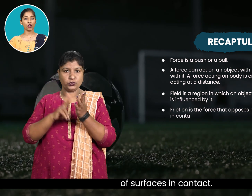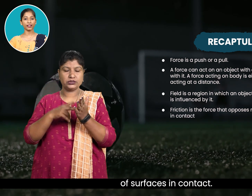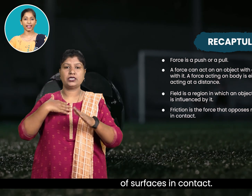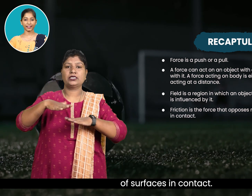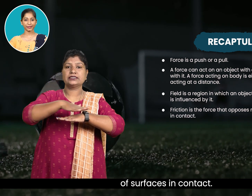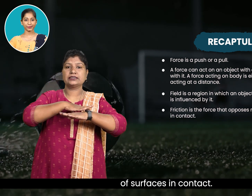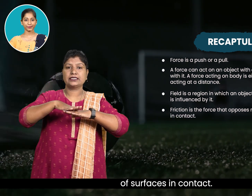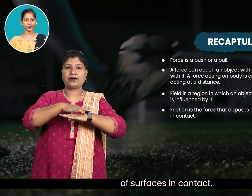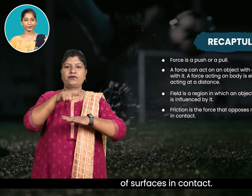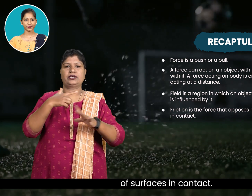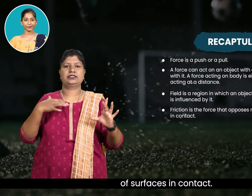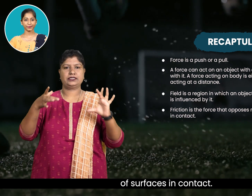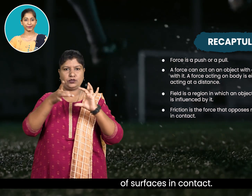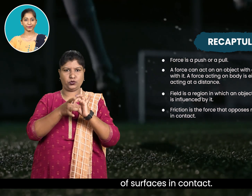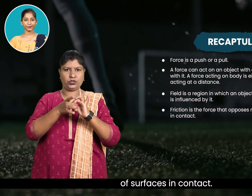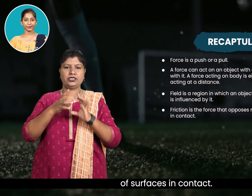in contact.